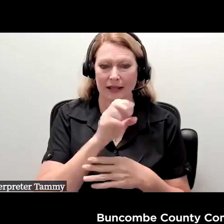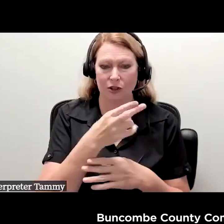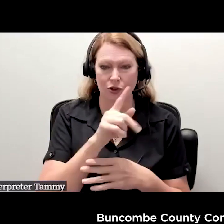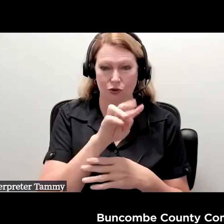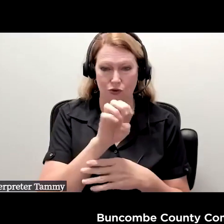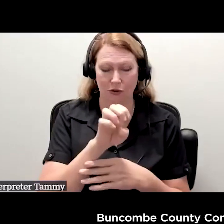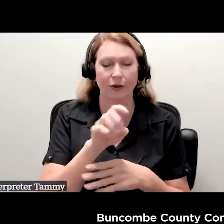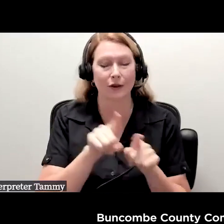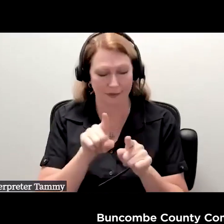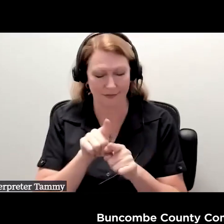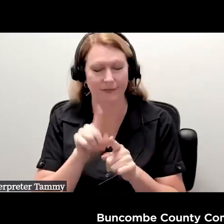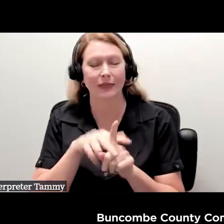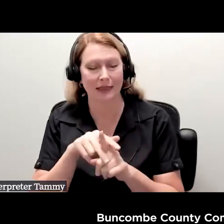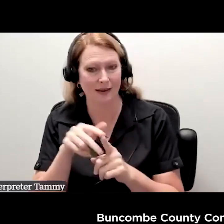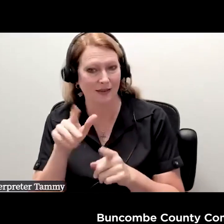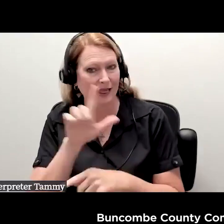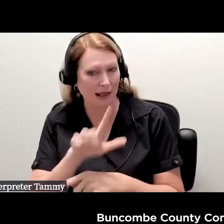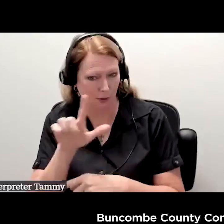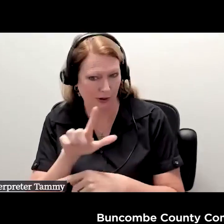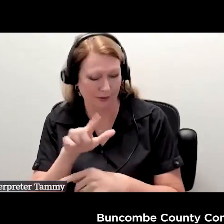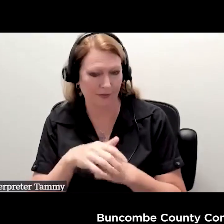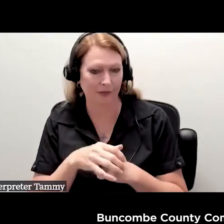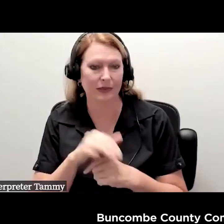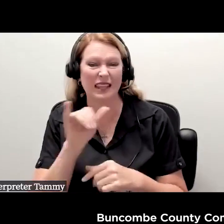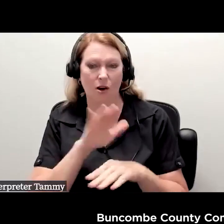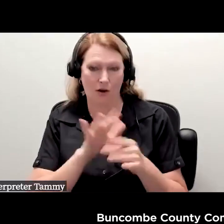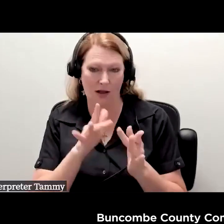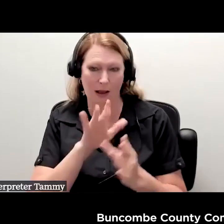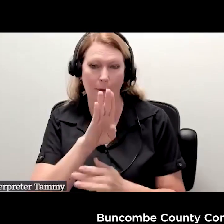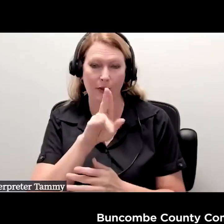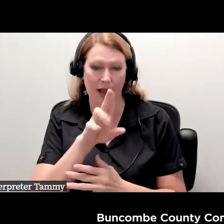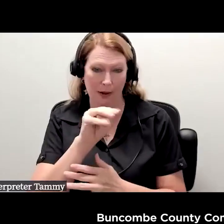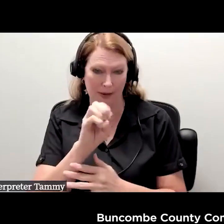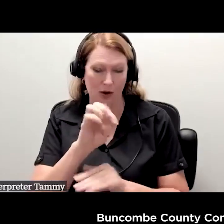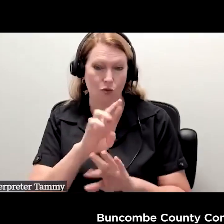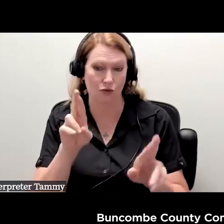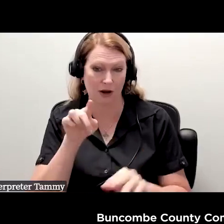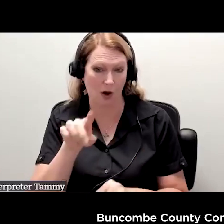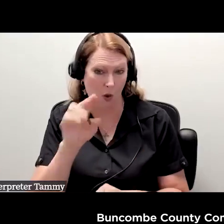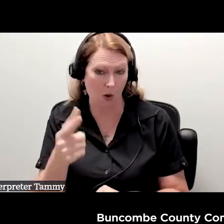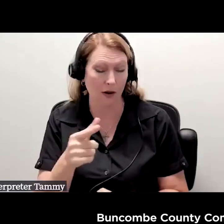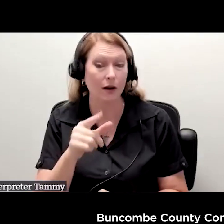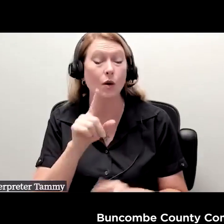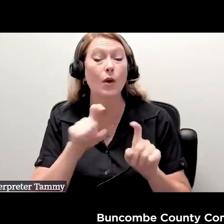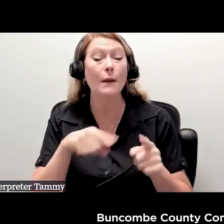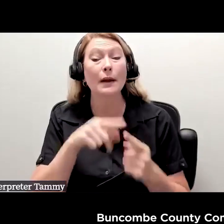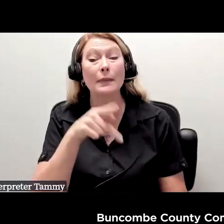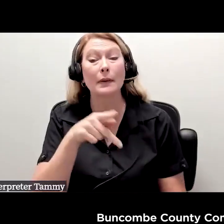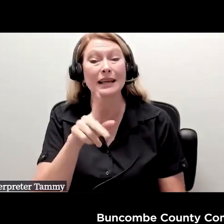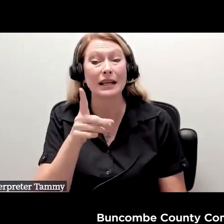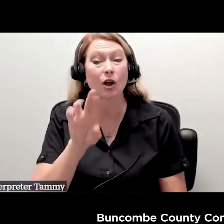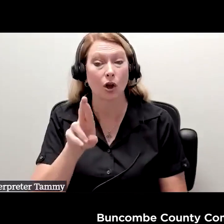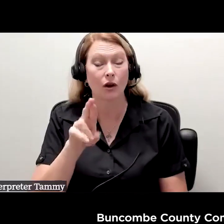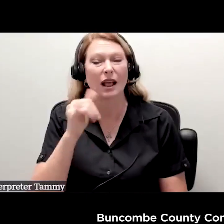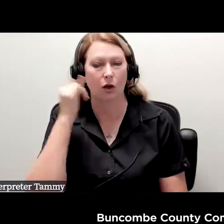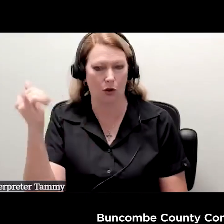Fairview Library. You can also apply online at buncombeready.org. And for questions about PPDR or other debris removal, you can